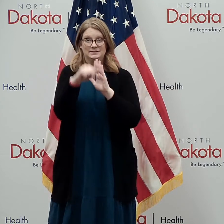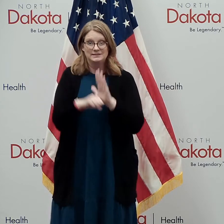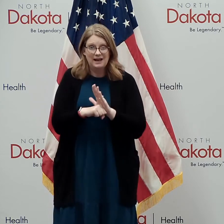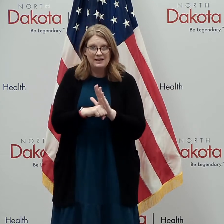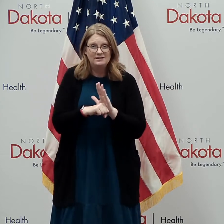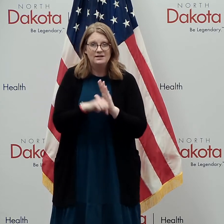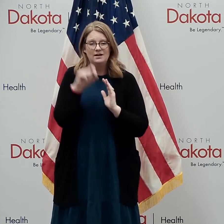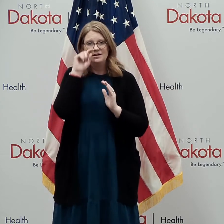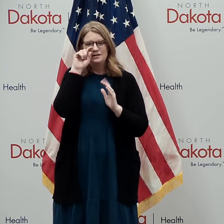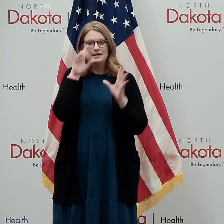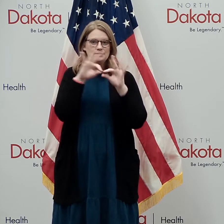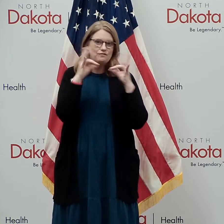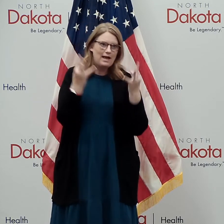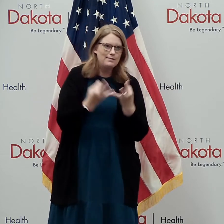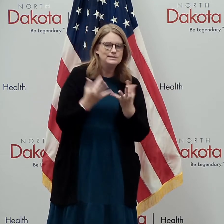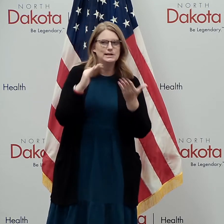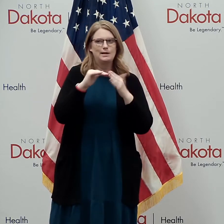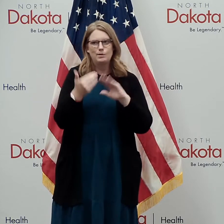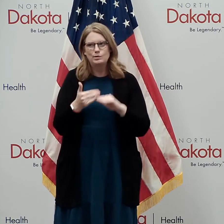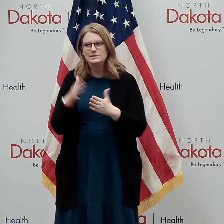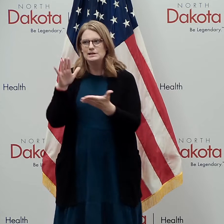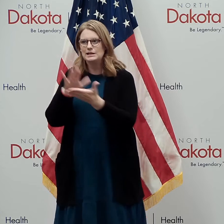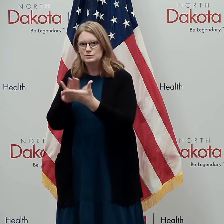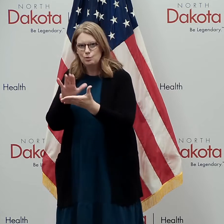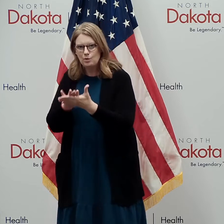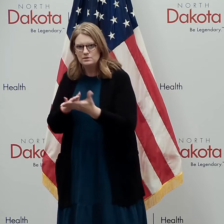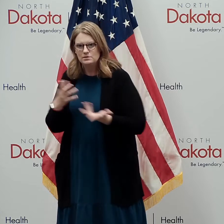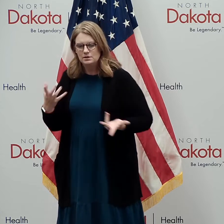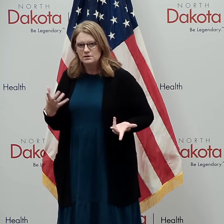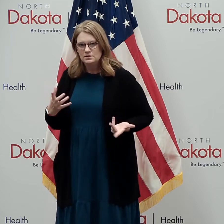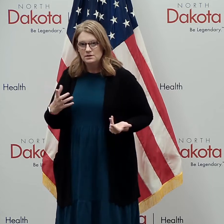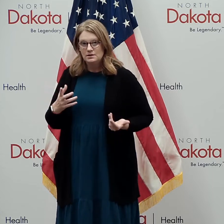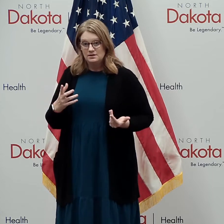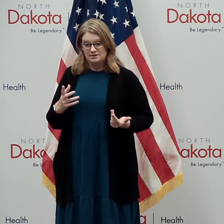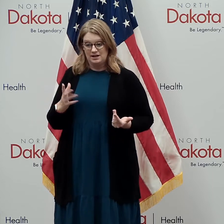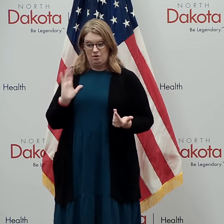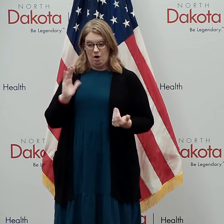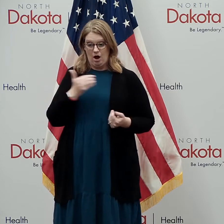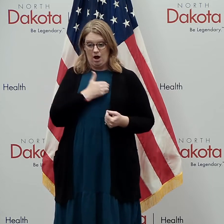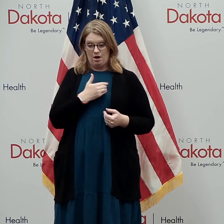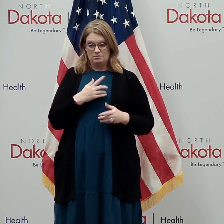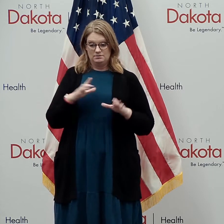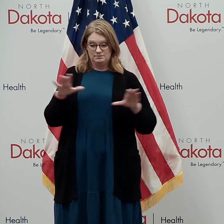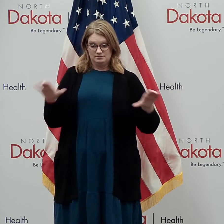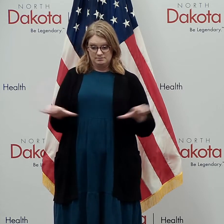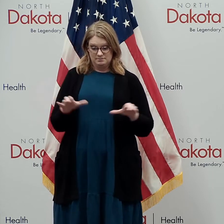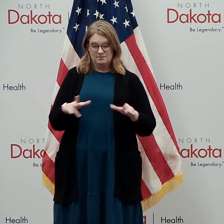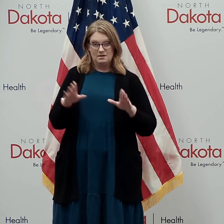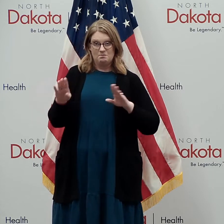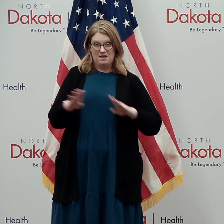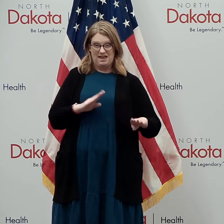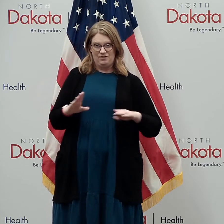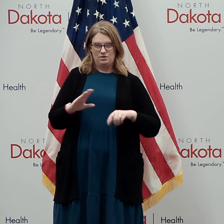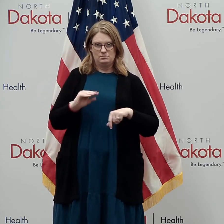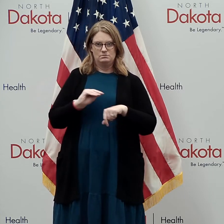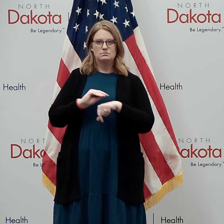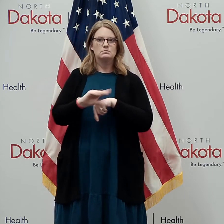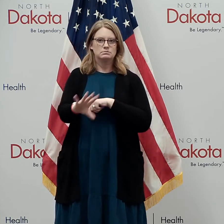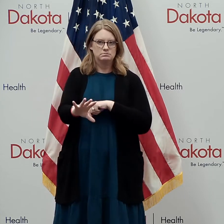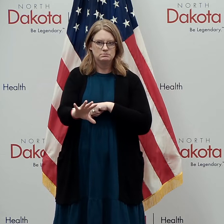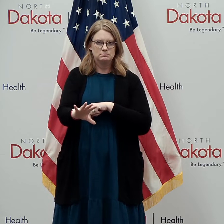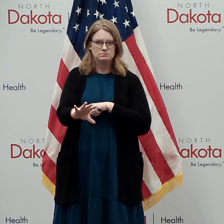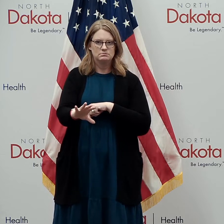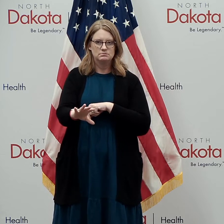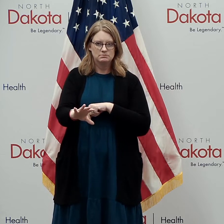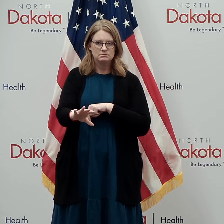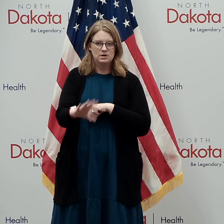as families, as communities, as schools, understand that our actions do impact during a pandemic. Our actions